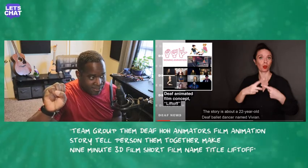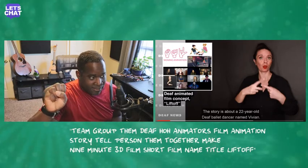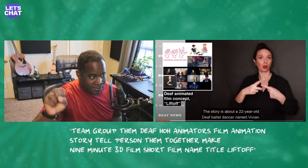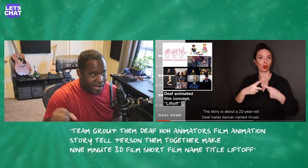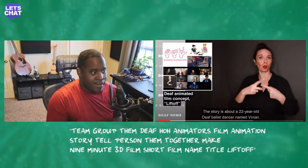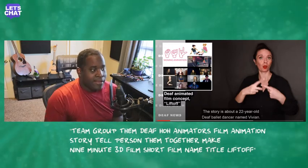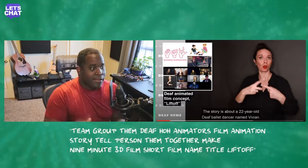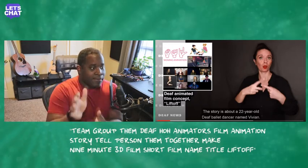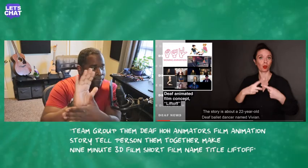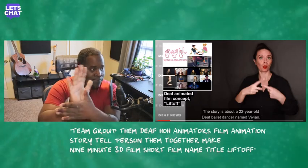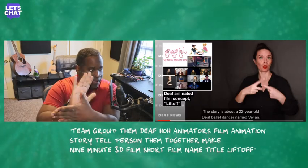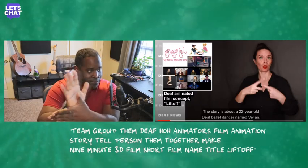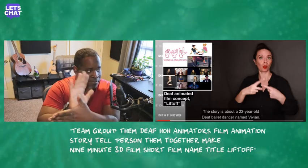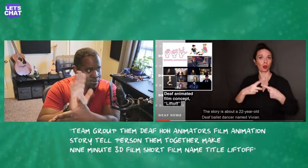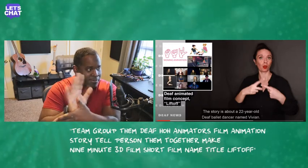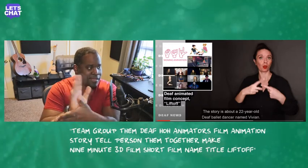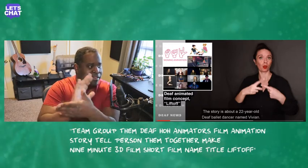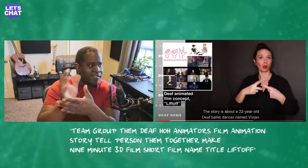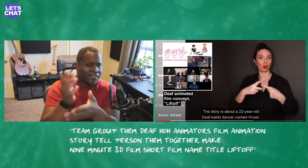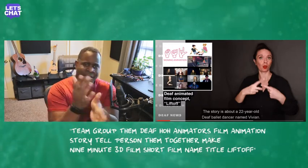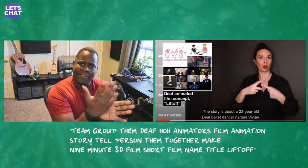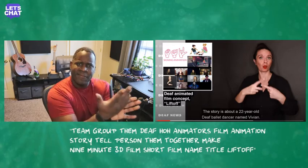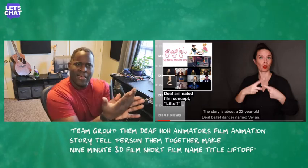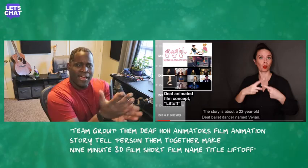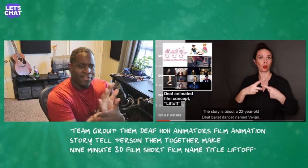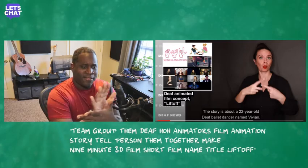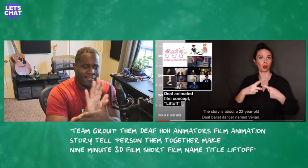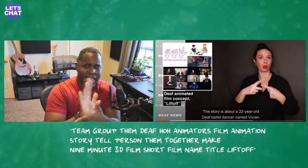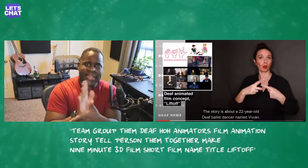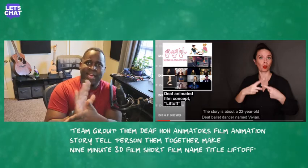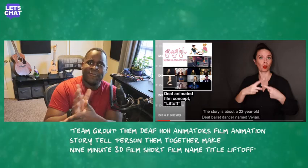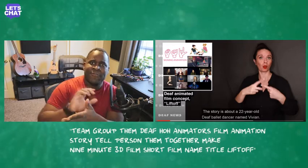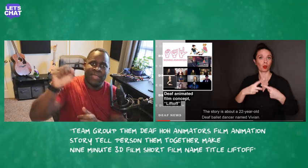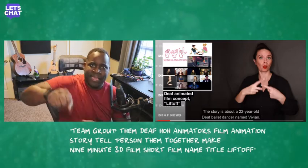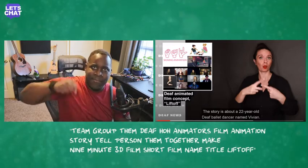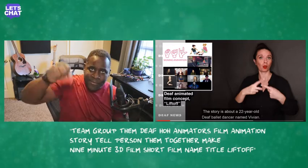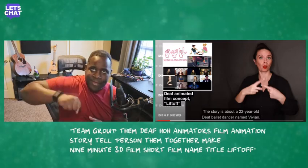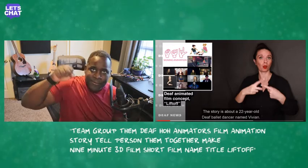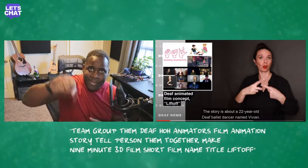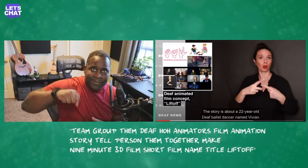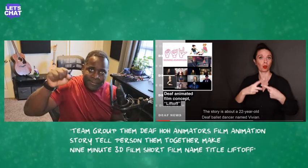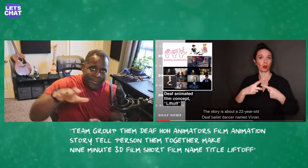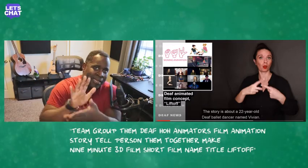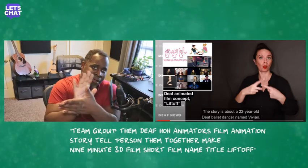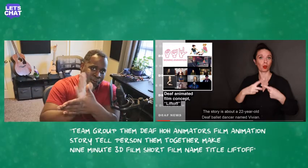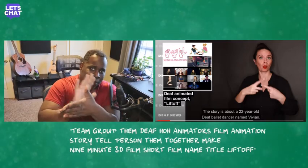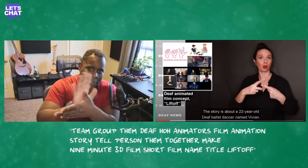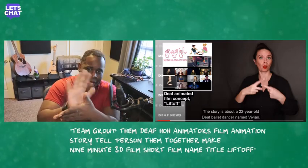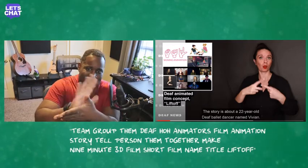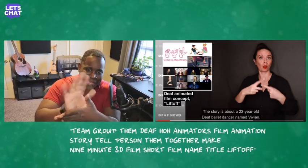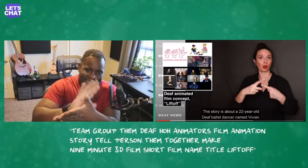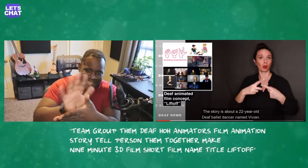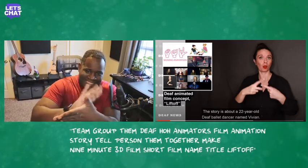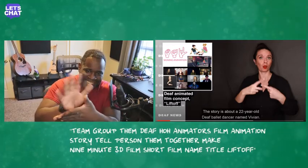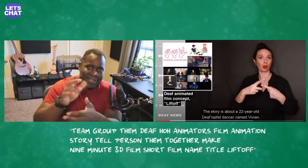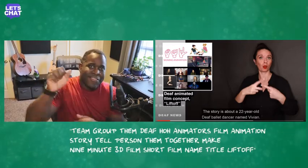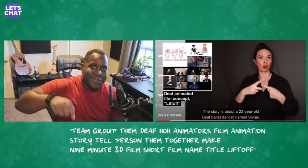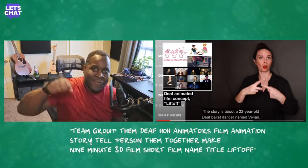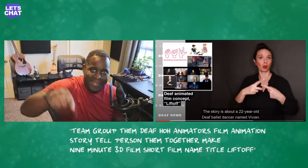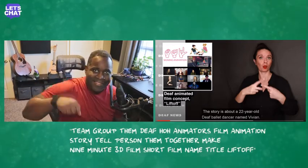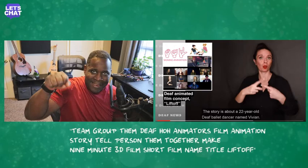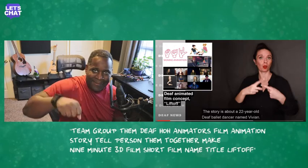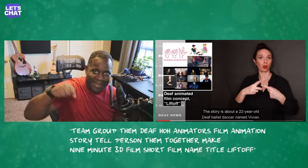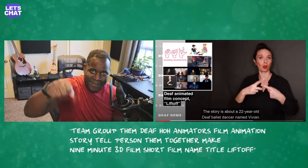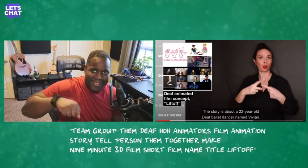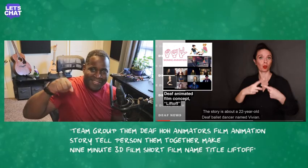A-N-I-M-A-T-O-R-S, right? Film, because the sign comes from like a movie reel, where you have like a, this